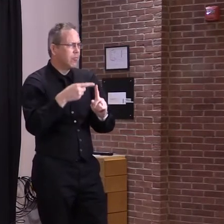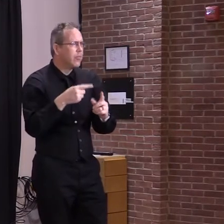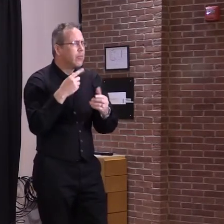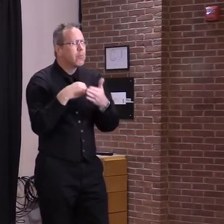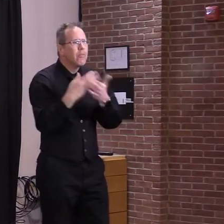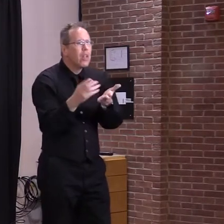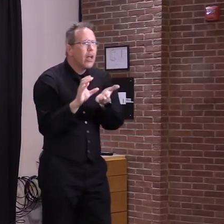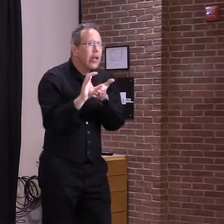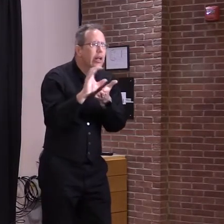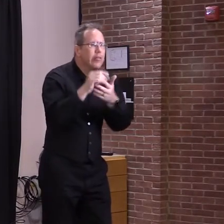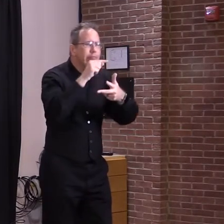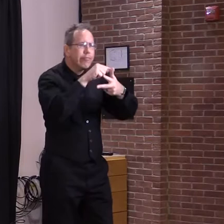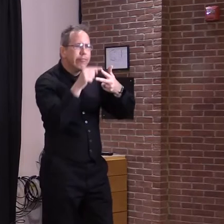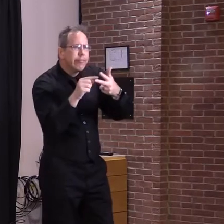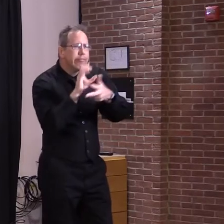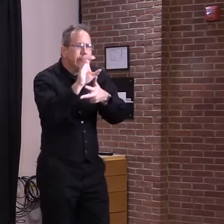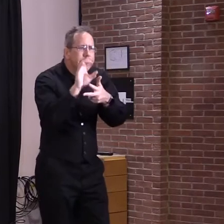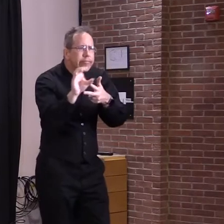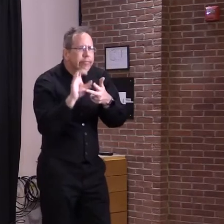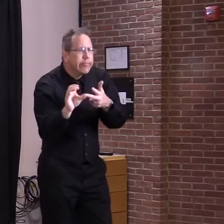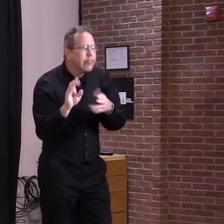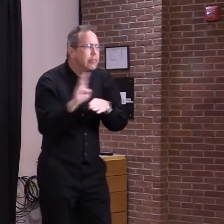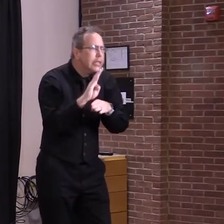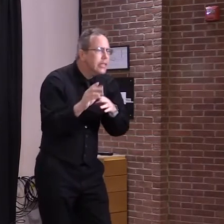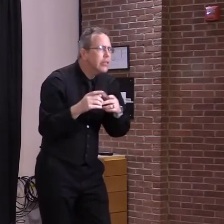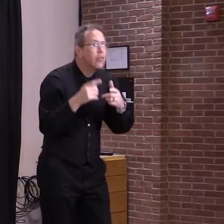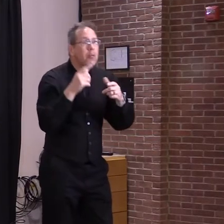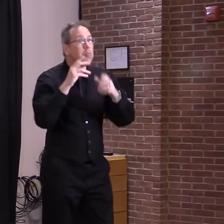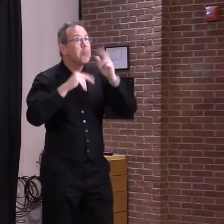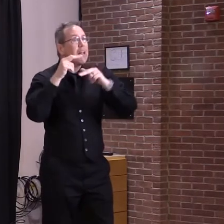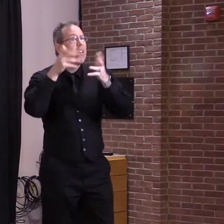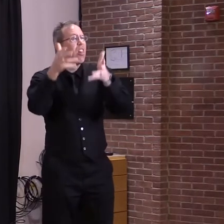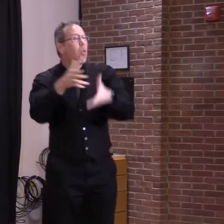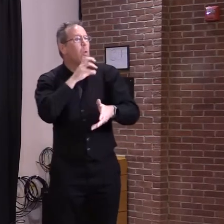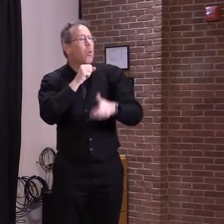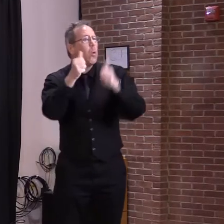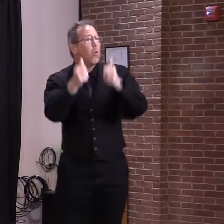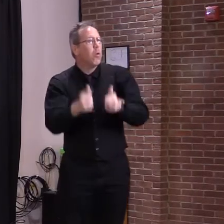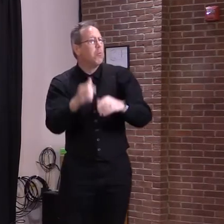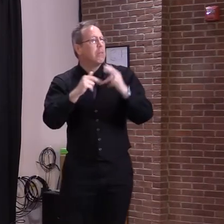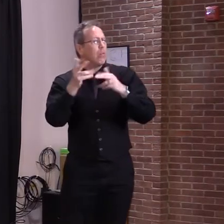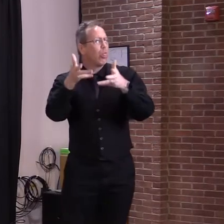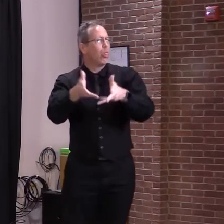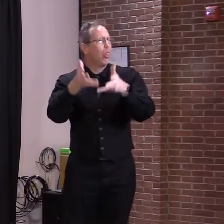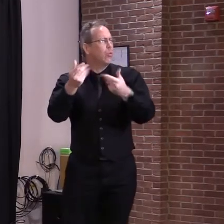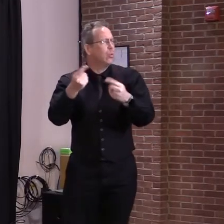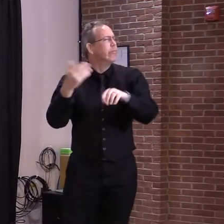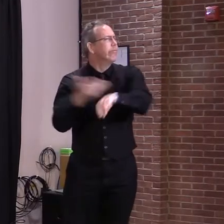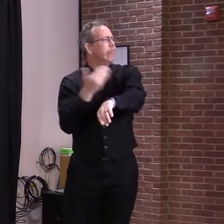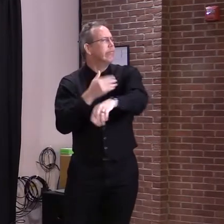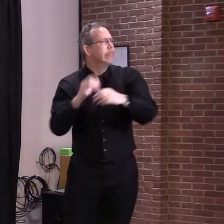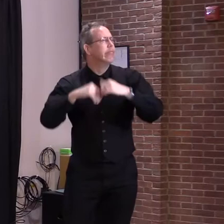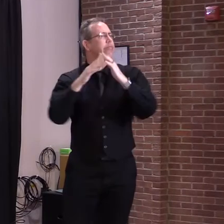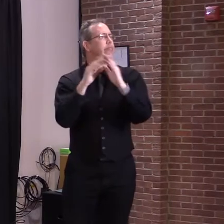investment in buildings, dilapidated structures, and so forth, gives us a lot of